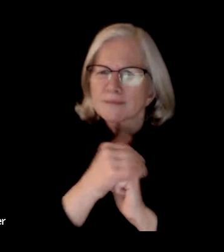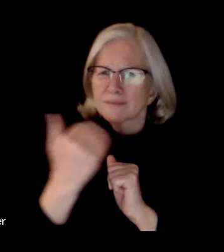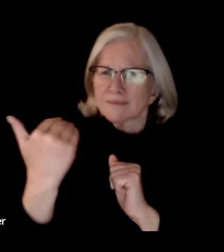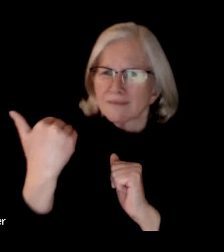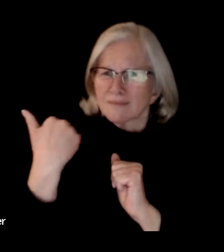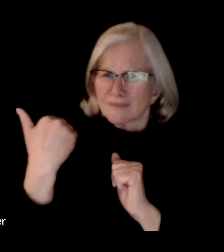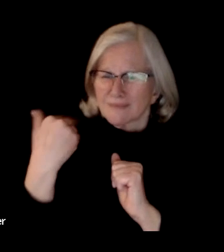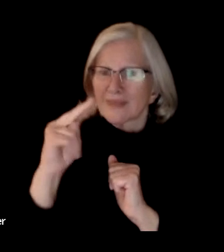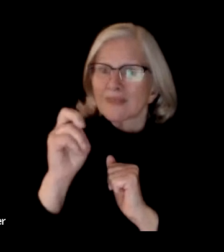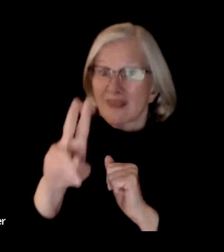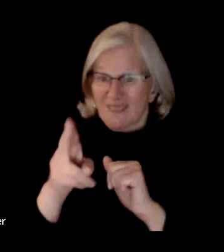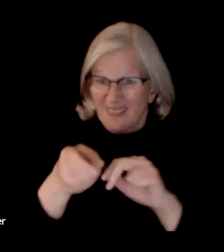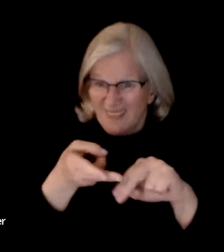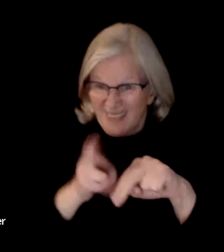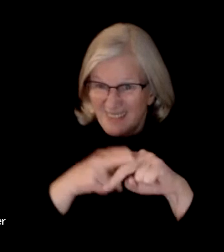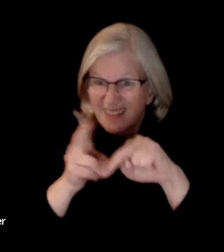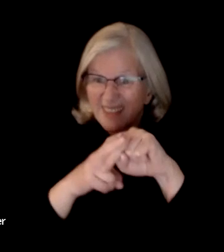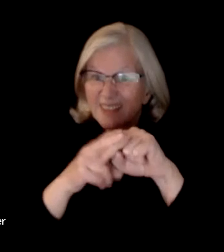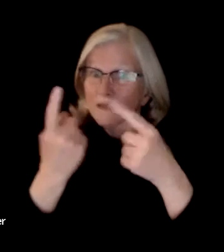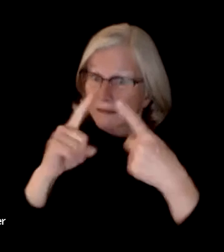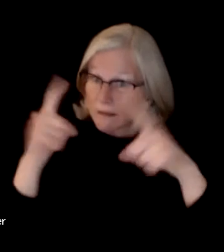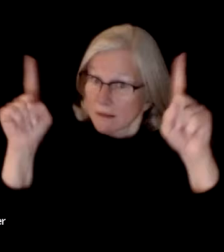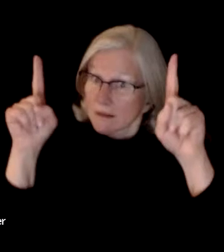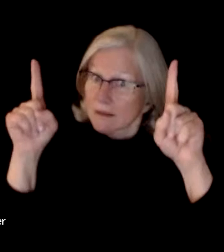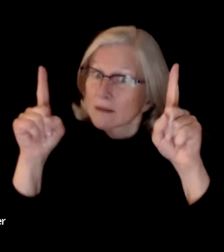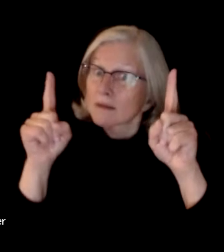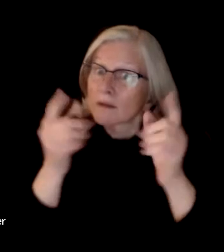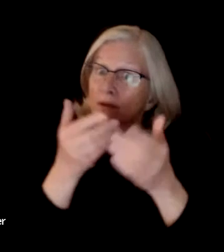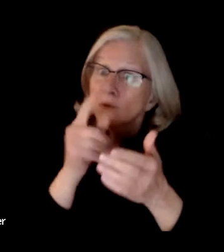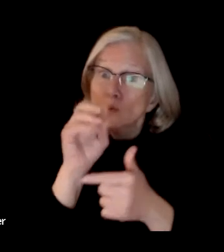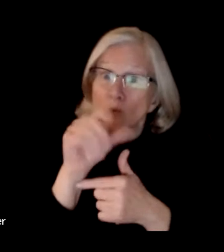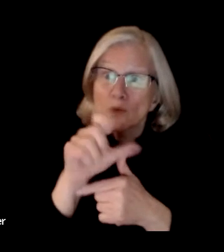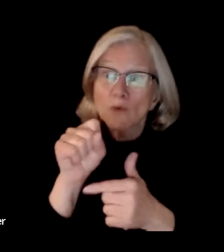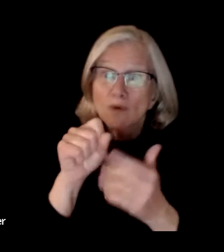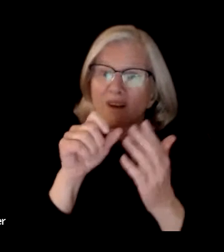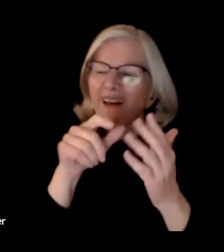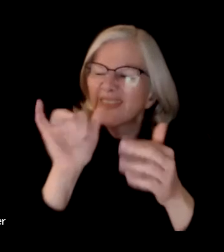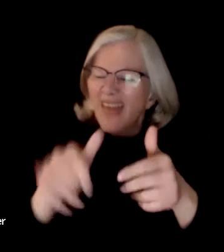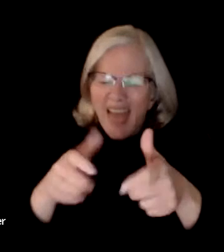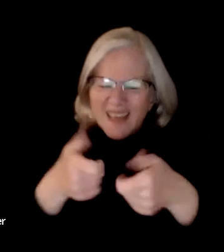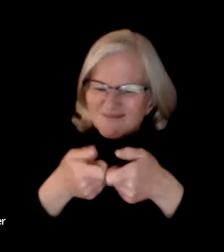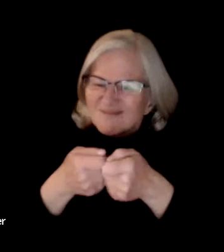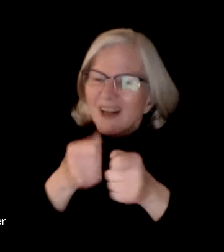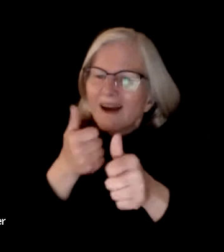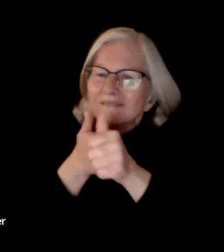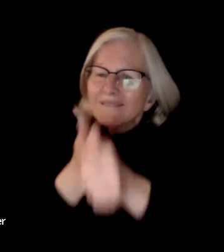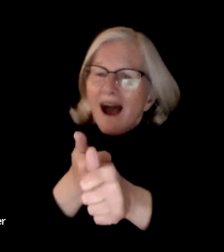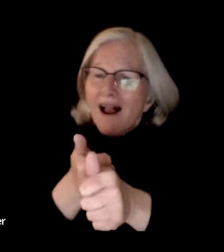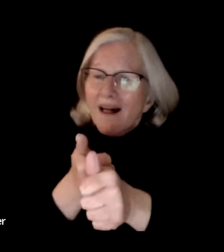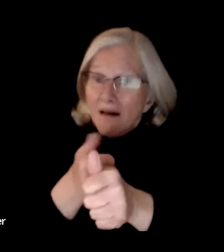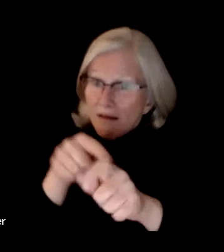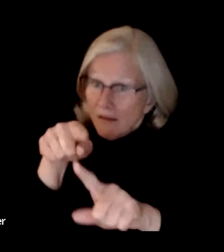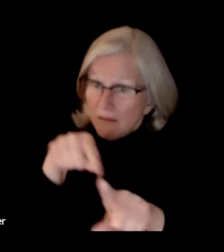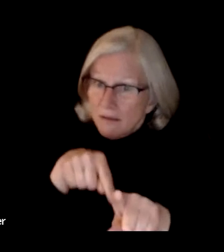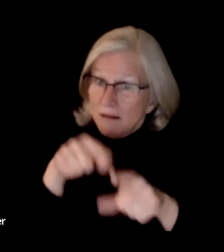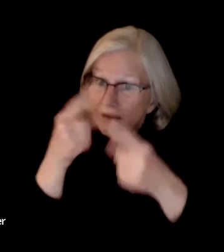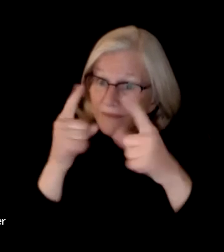it be an effective tool and how many people have been able to put in their data or have been notified about a potential exposure.